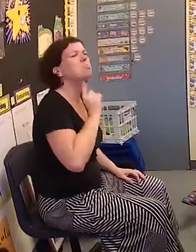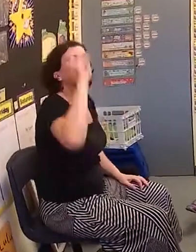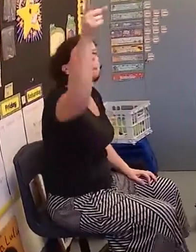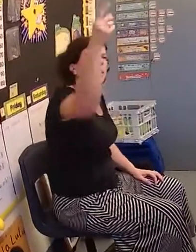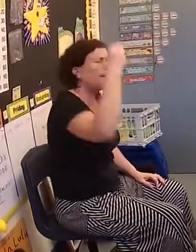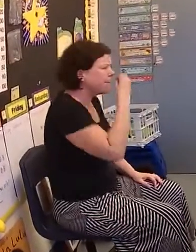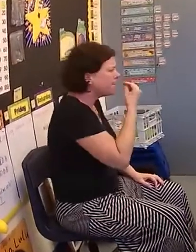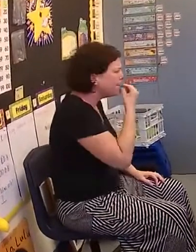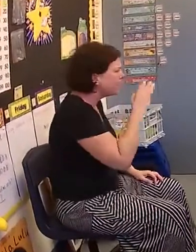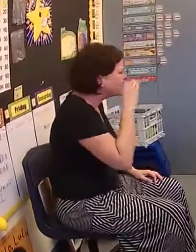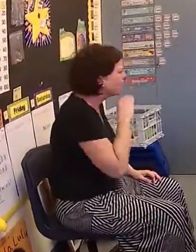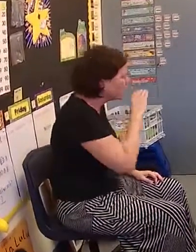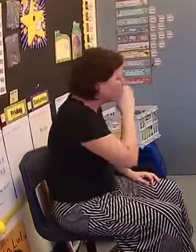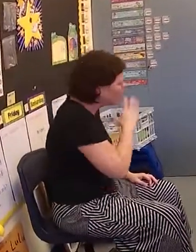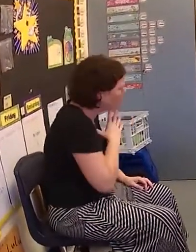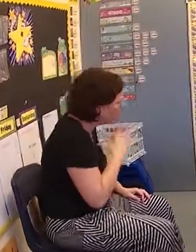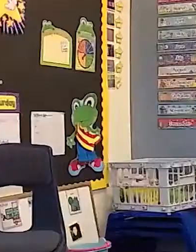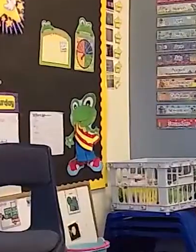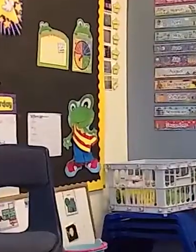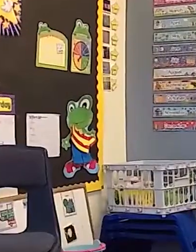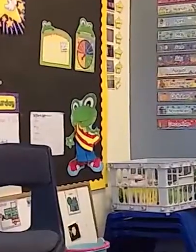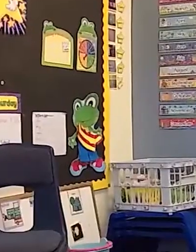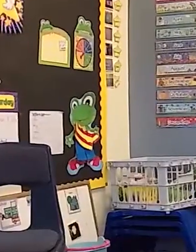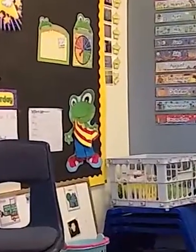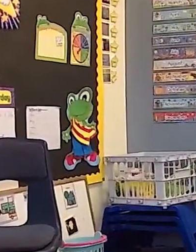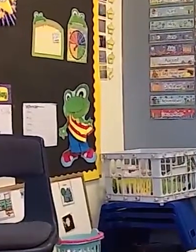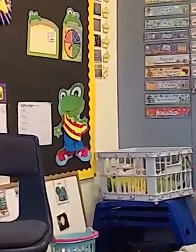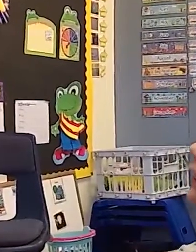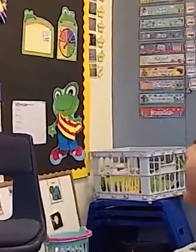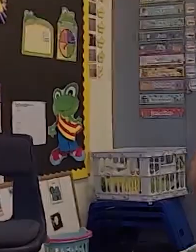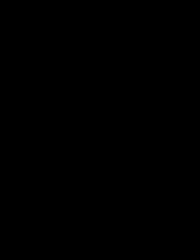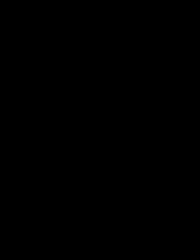teacher tells the children a story. They and Annette listen intently while enjoying the tale.